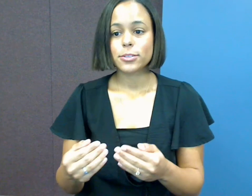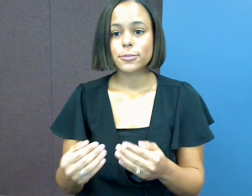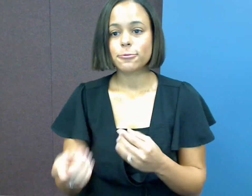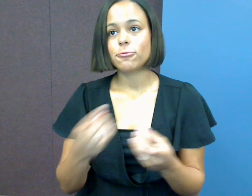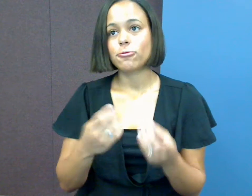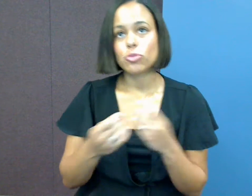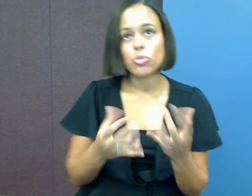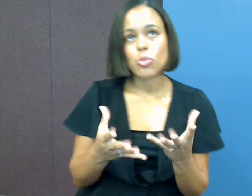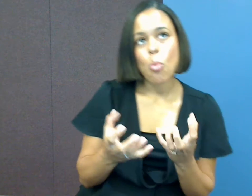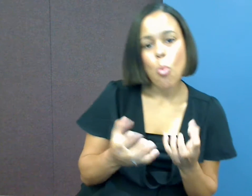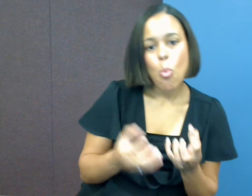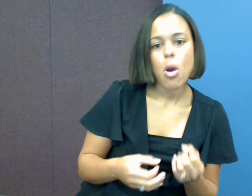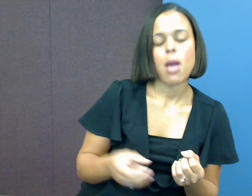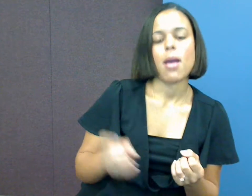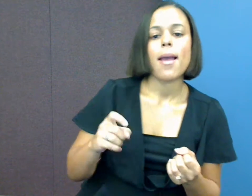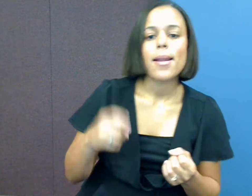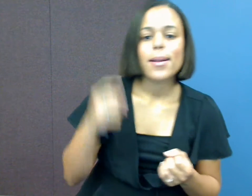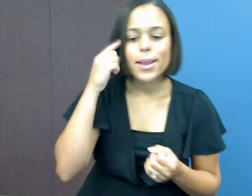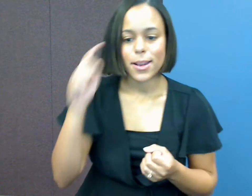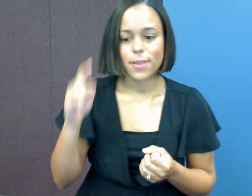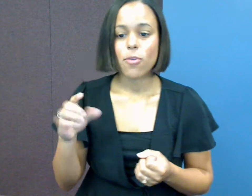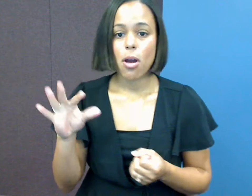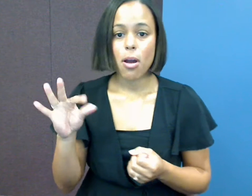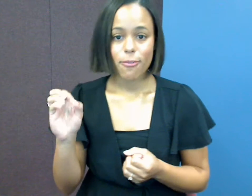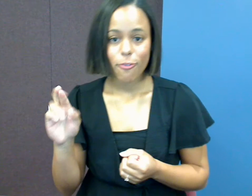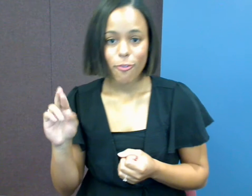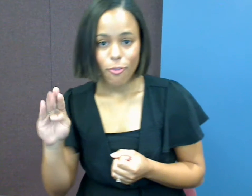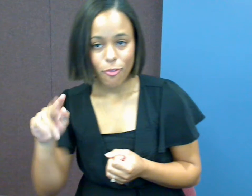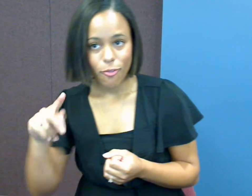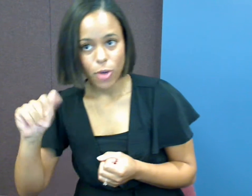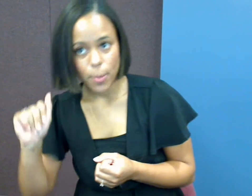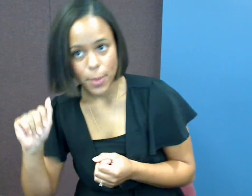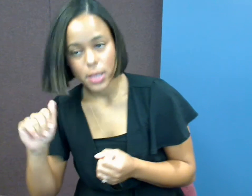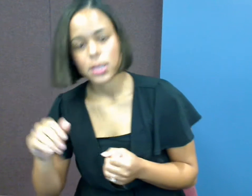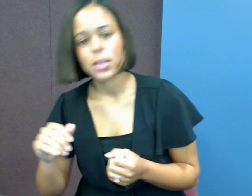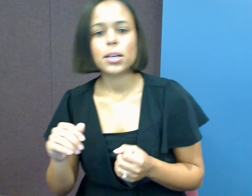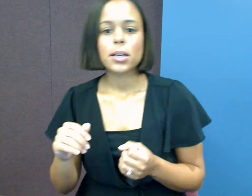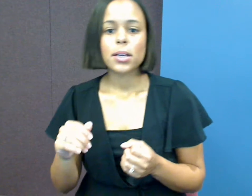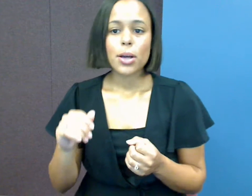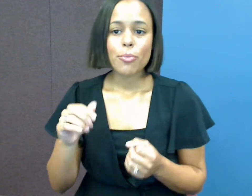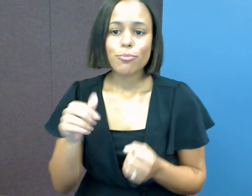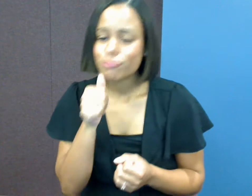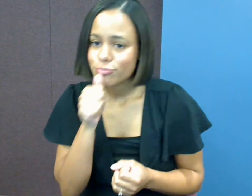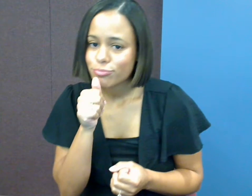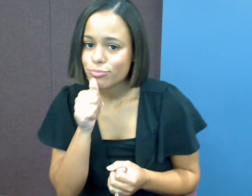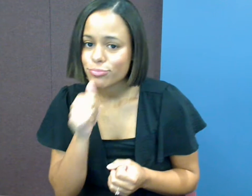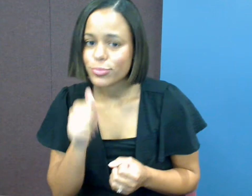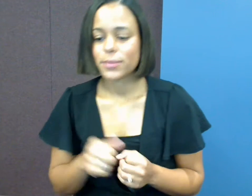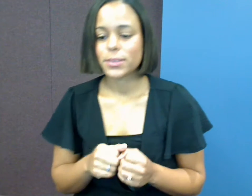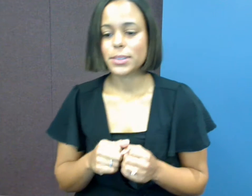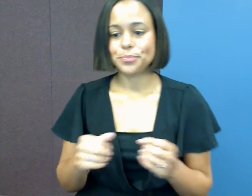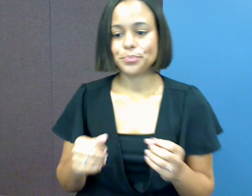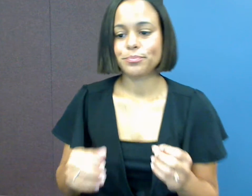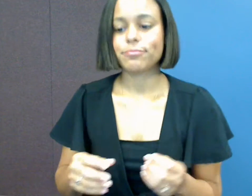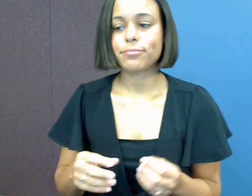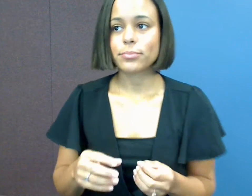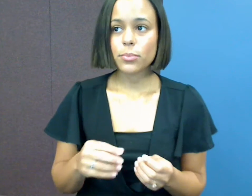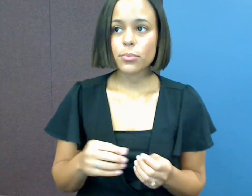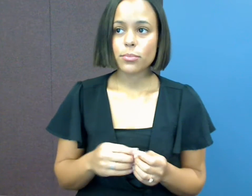students. Students that attend our universities, our colleges and universities, and they have to be able to need to know what